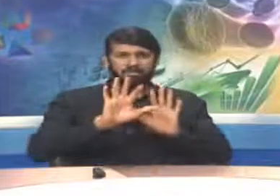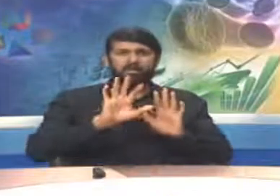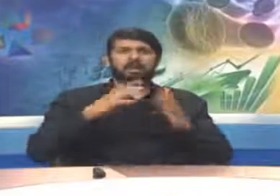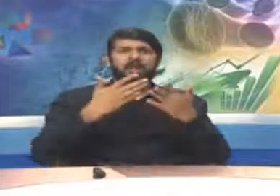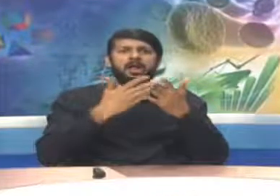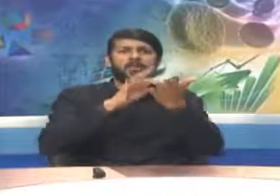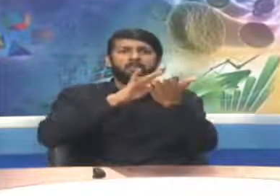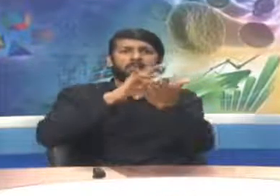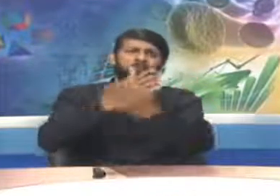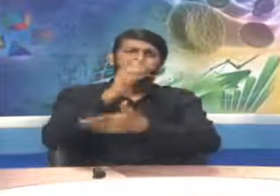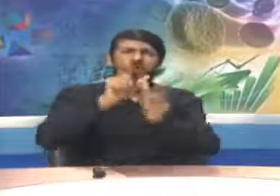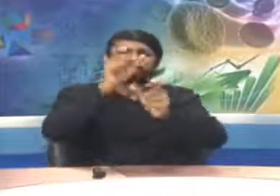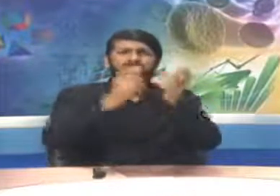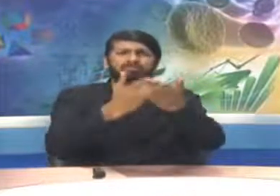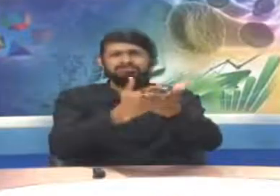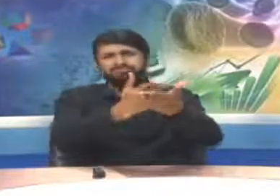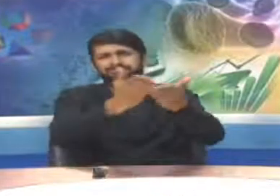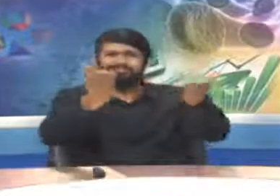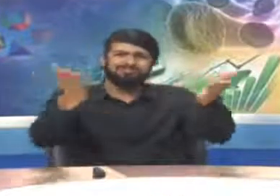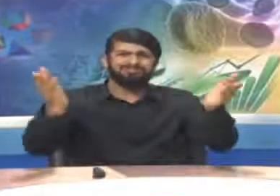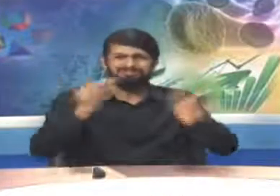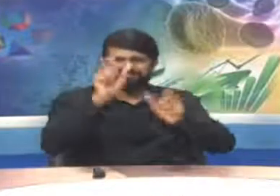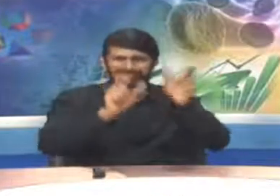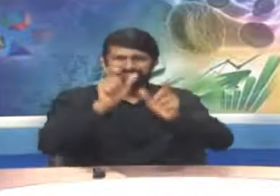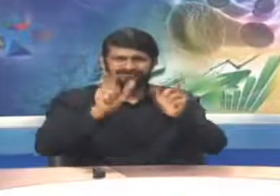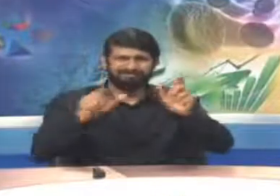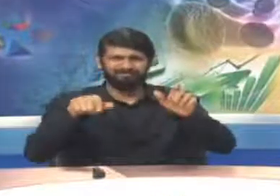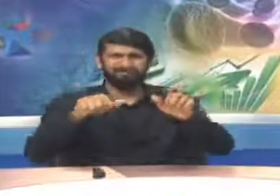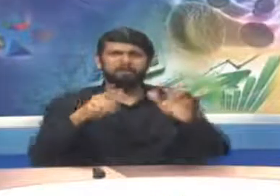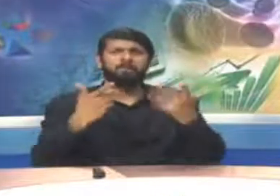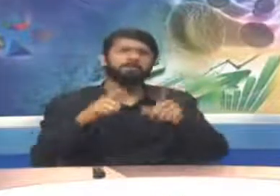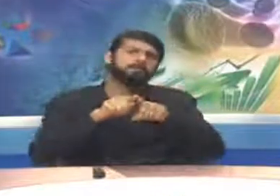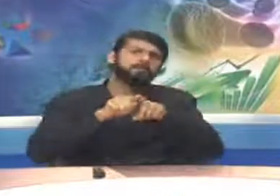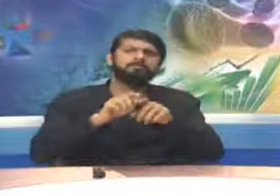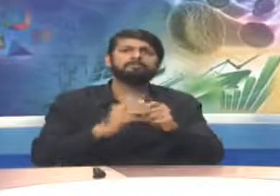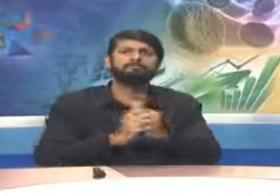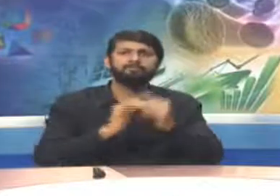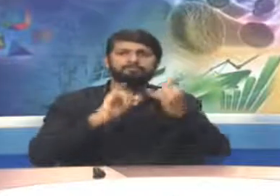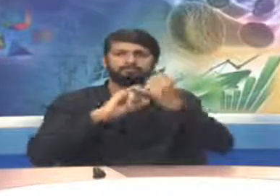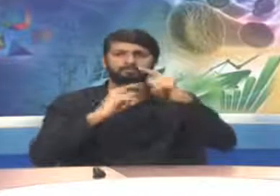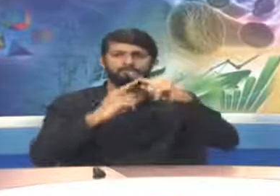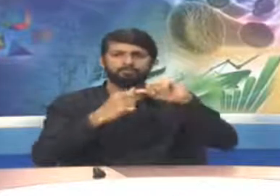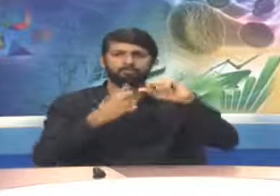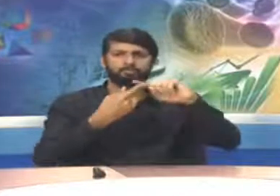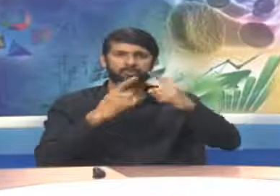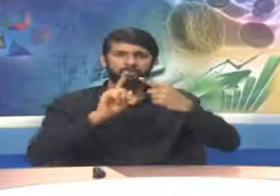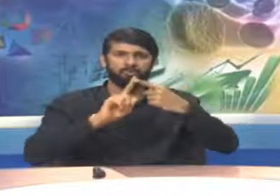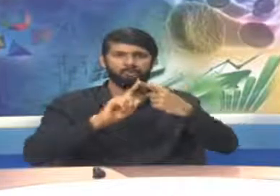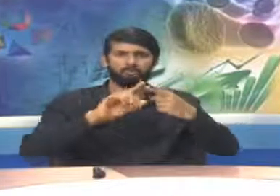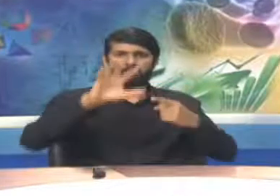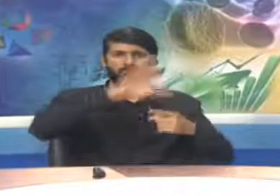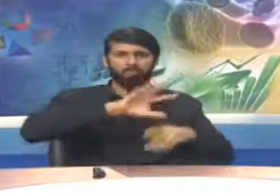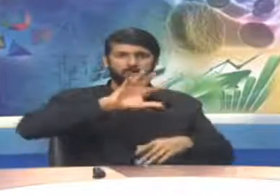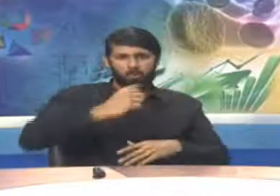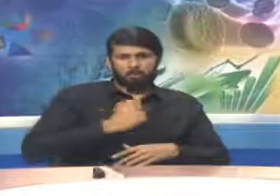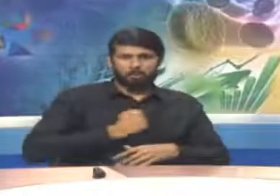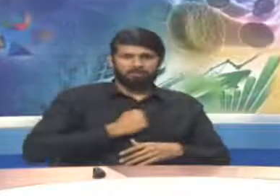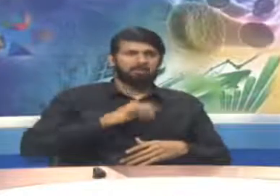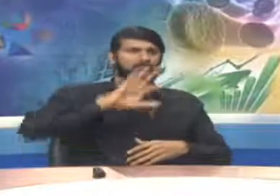It means the liberalism view the state as a mean